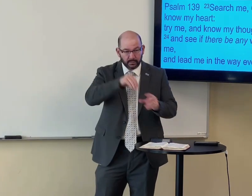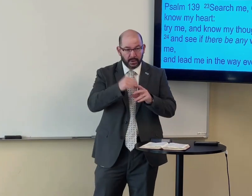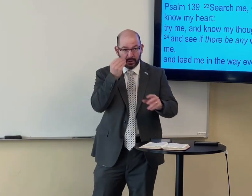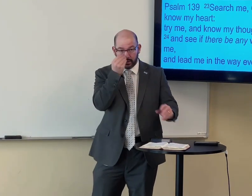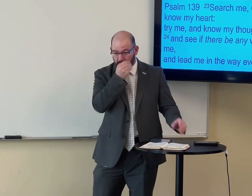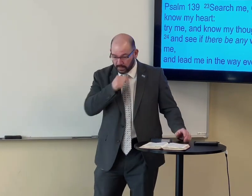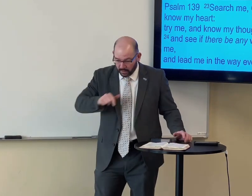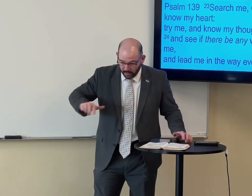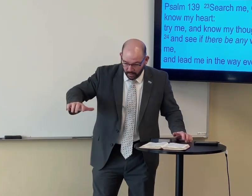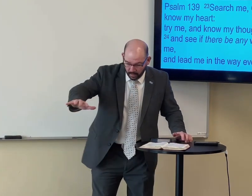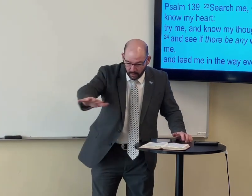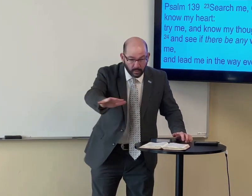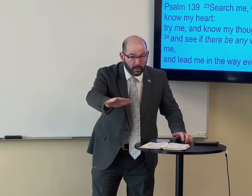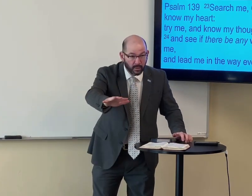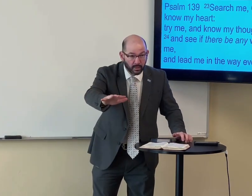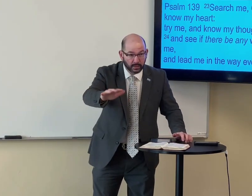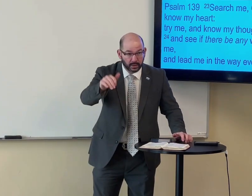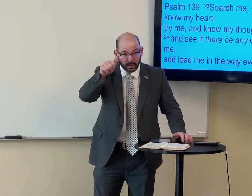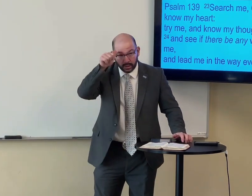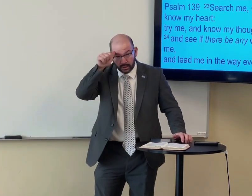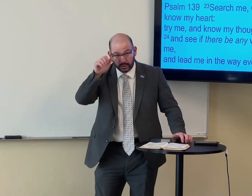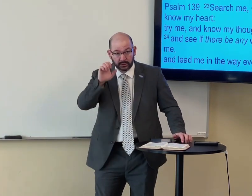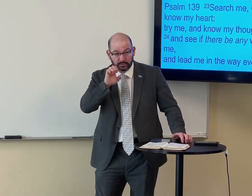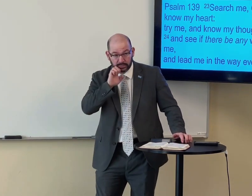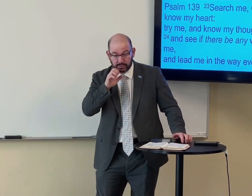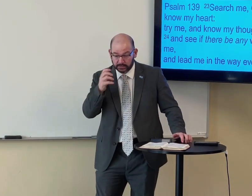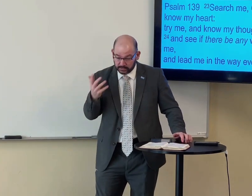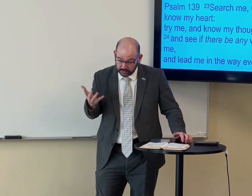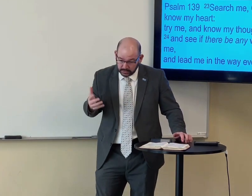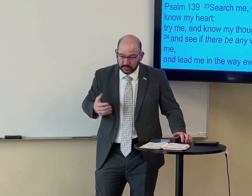You know, Adam in the garden, Adam and Eve,